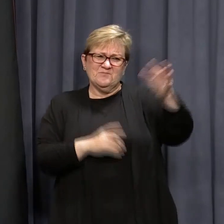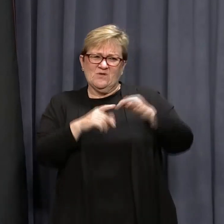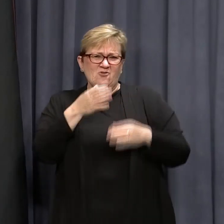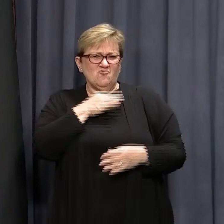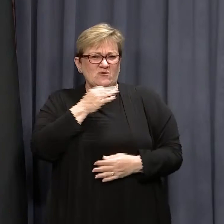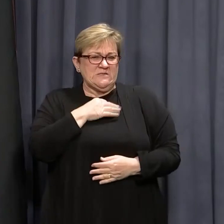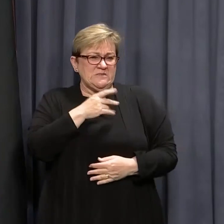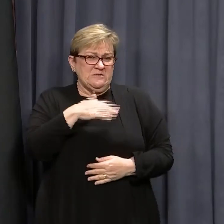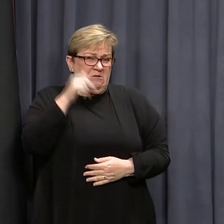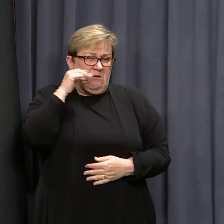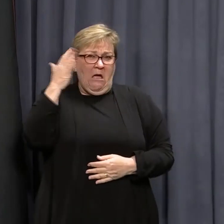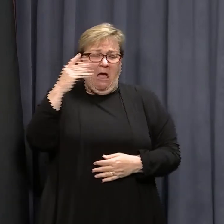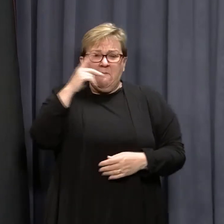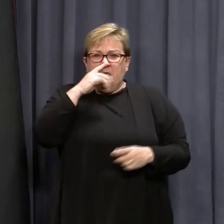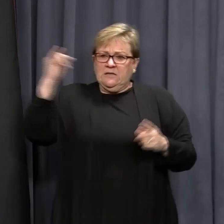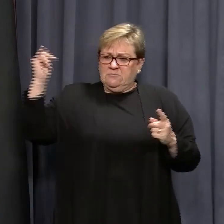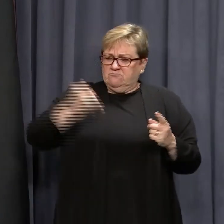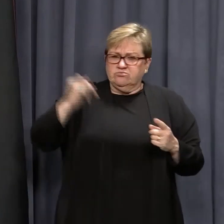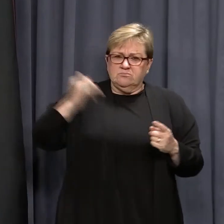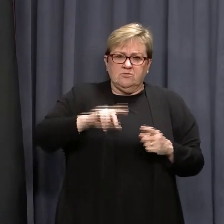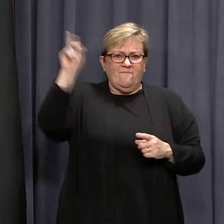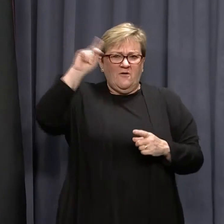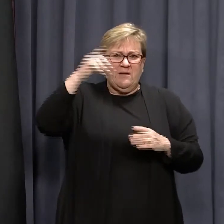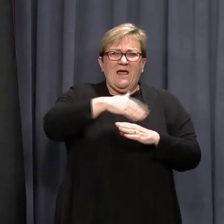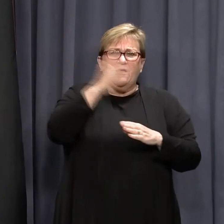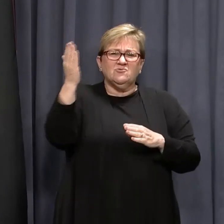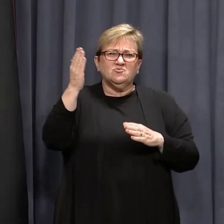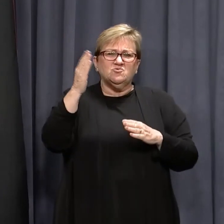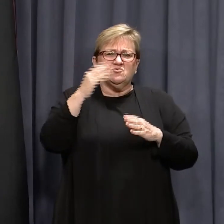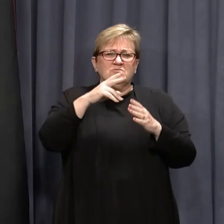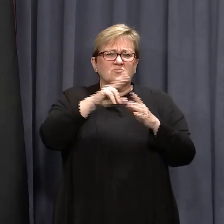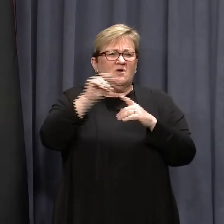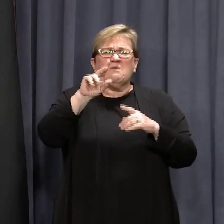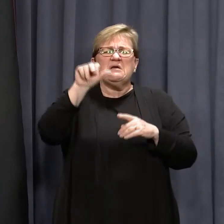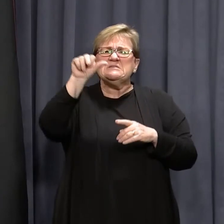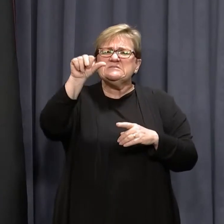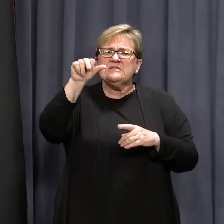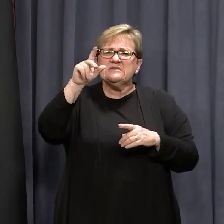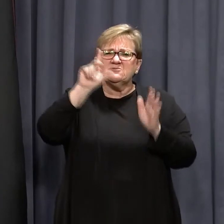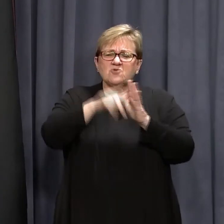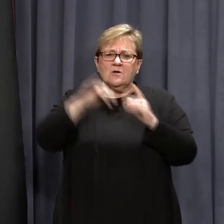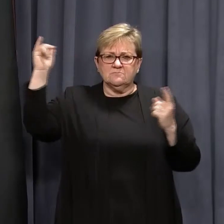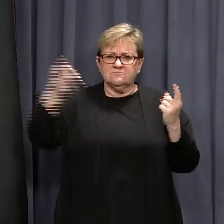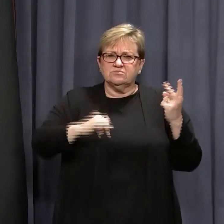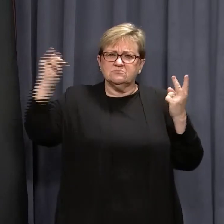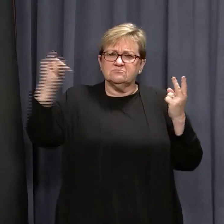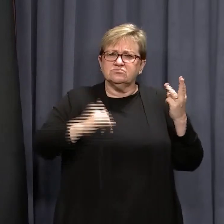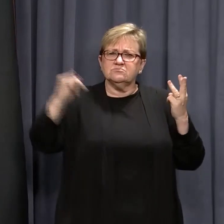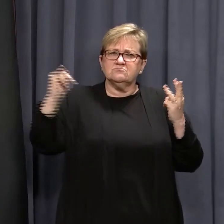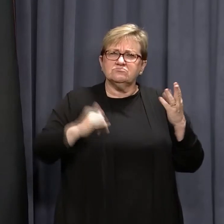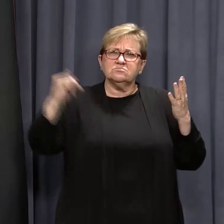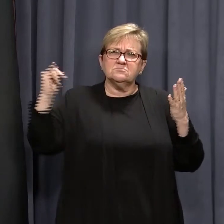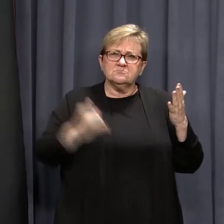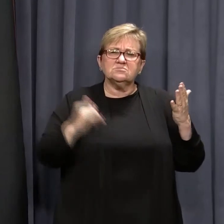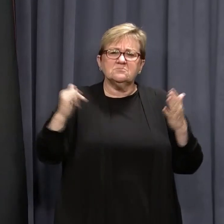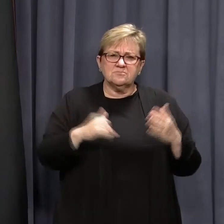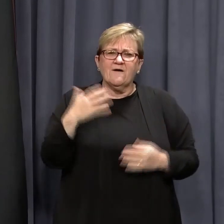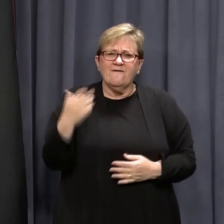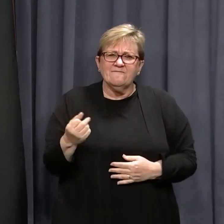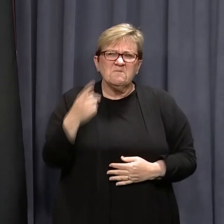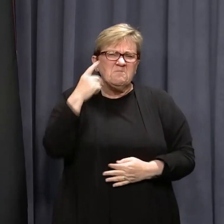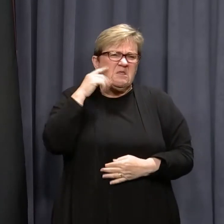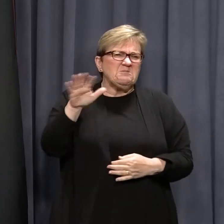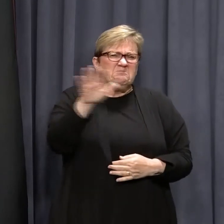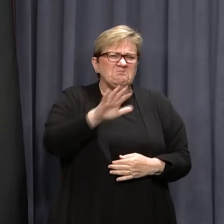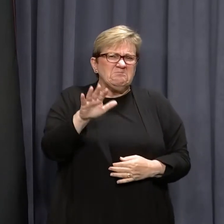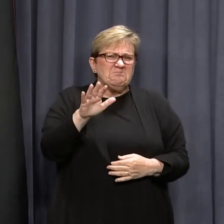know how many flights there are between now and midnight. Do you know? There's about 6. How many many people would be potentially coming in? We have,